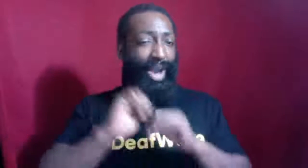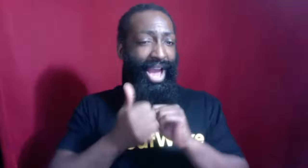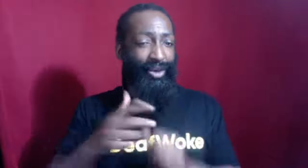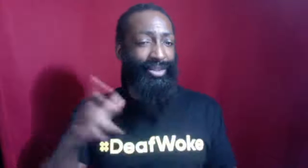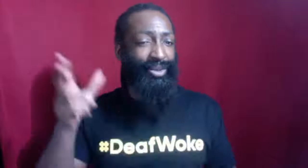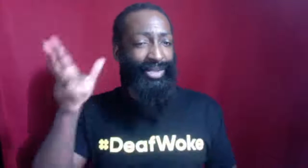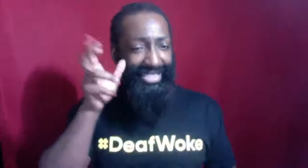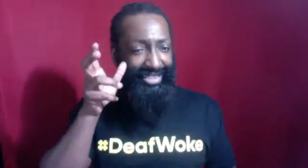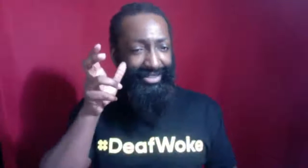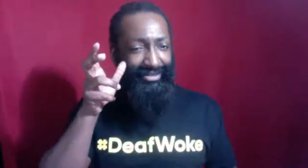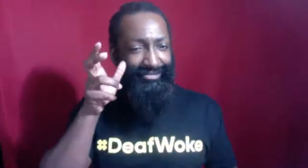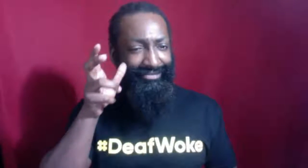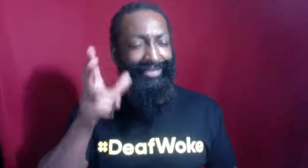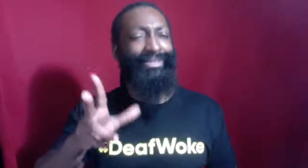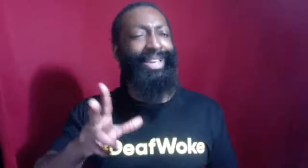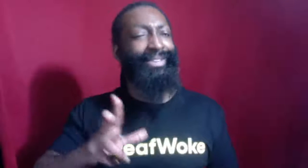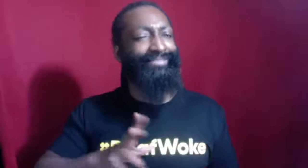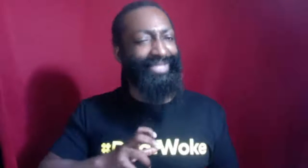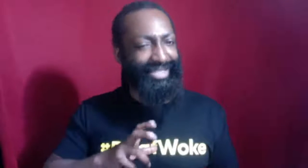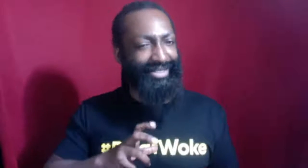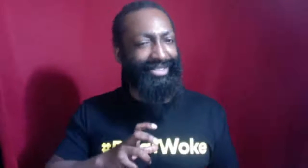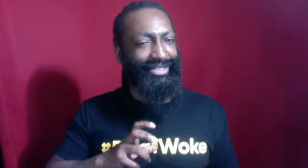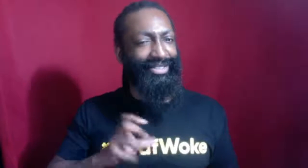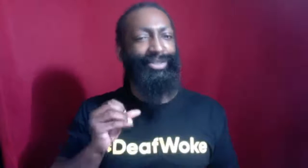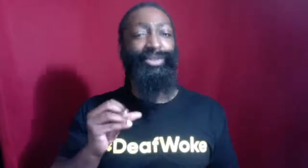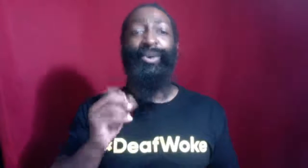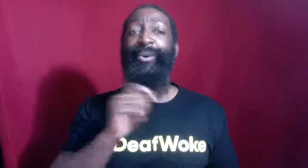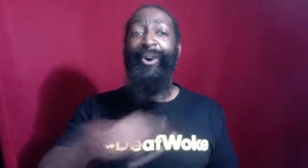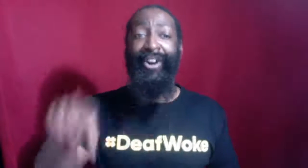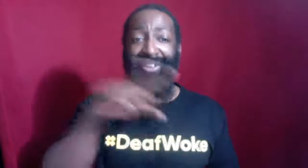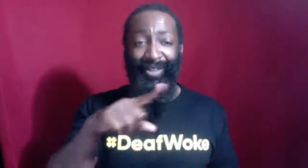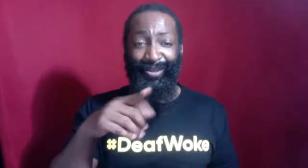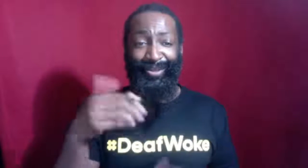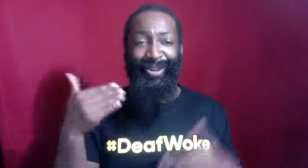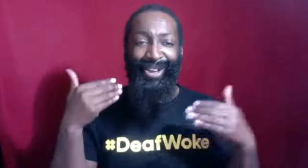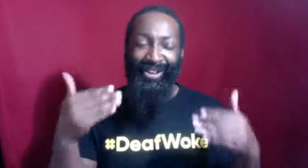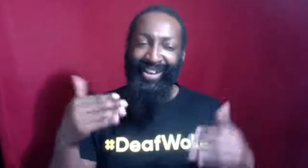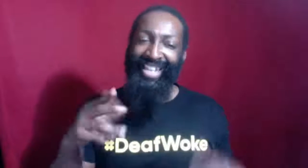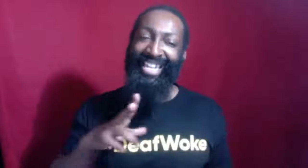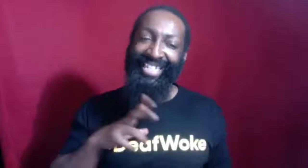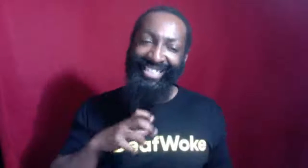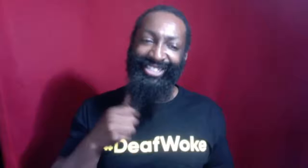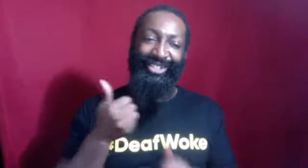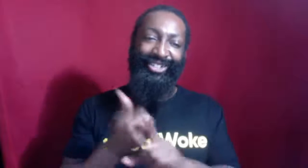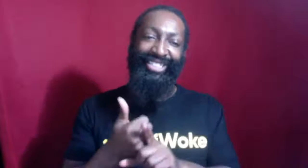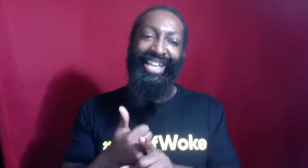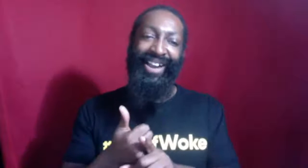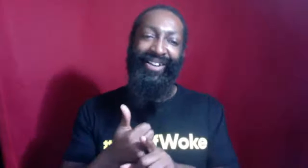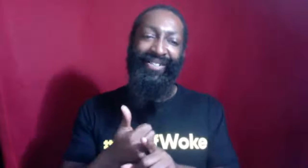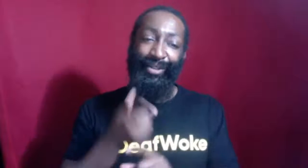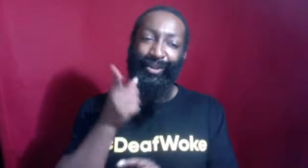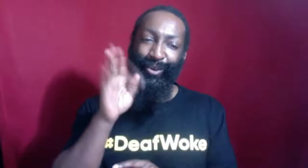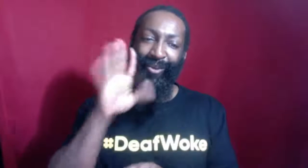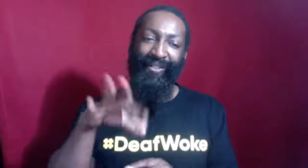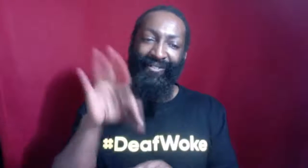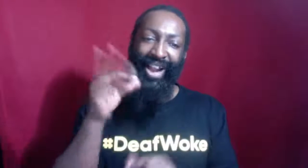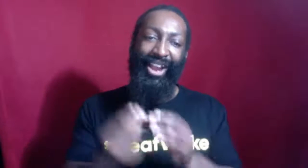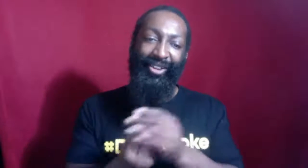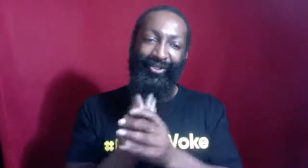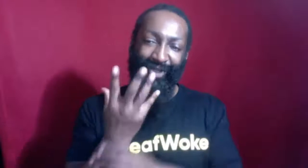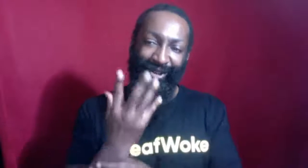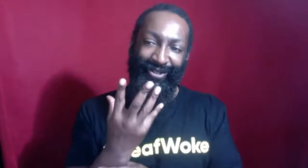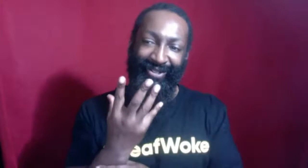All because you can hear doesn't mean you know how to listen. Not listen with your soul. So go